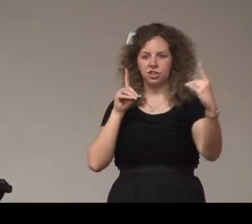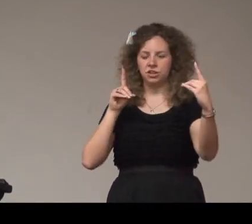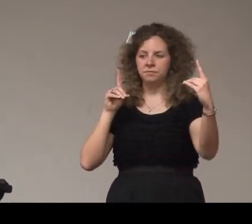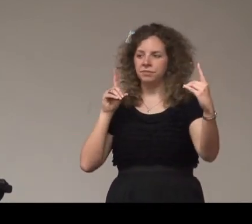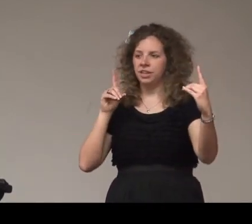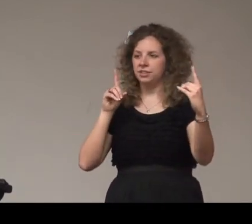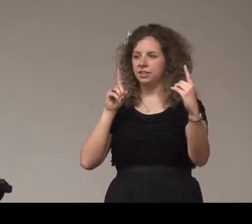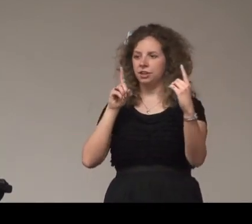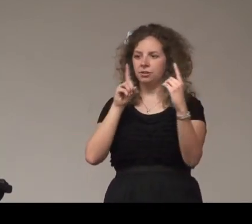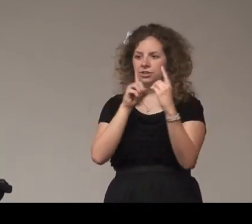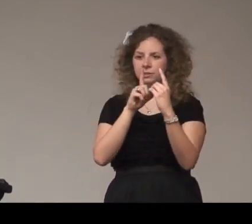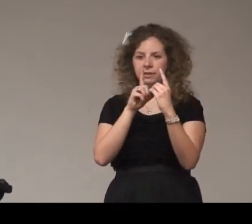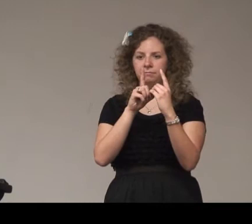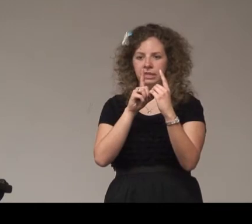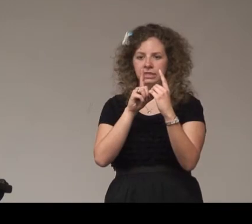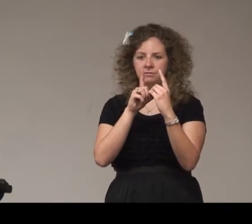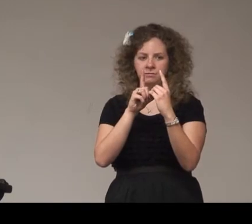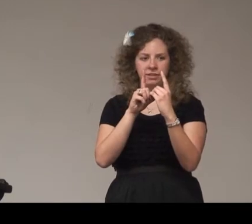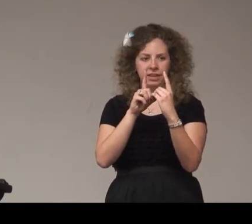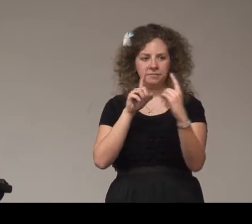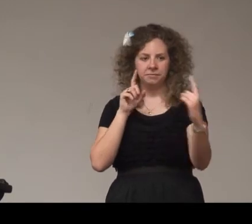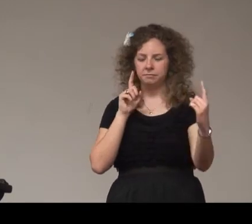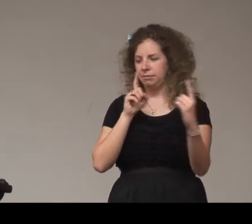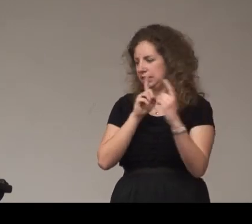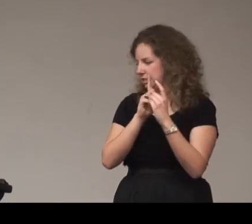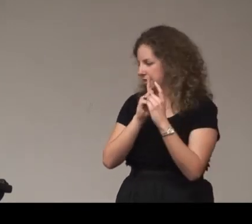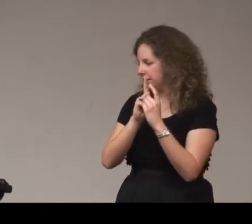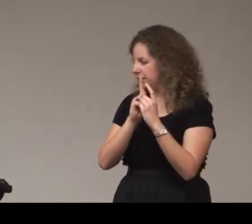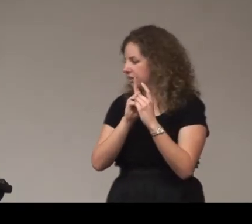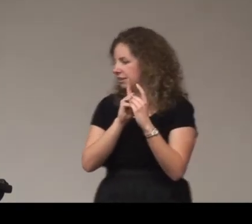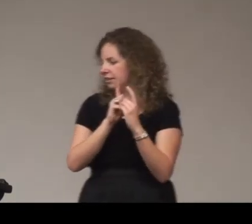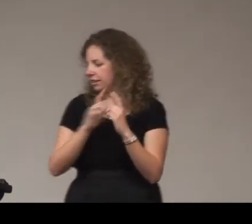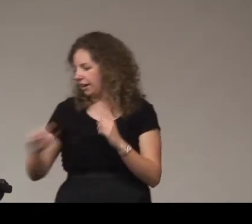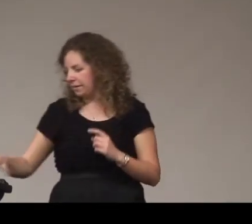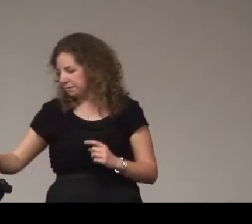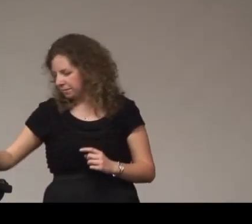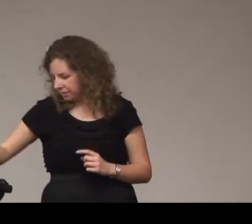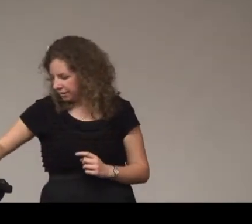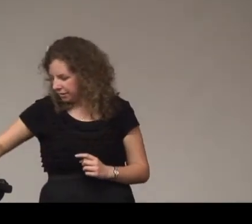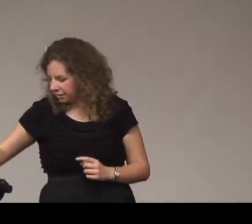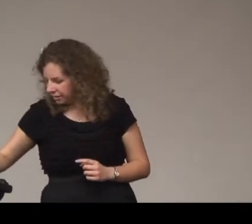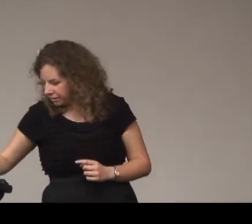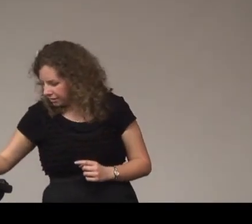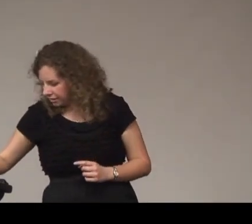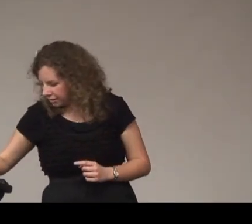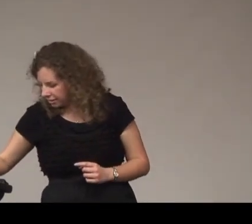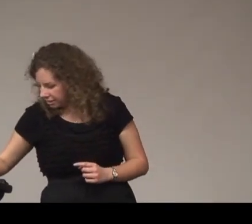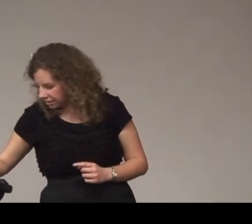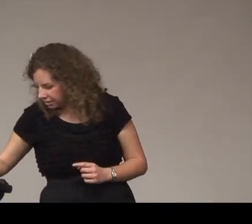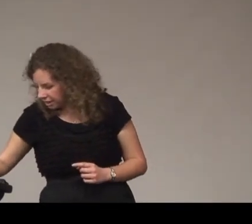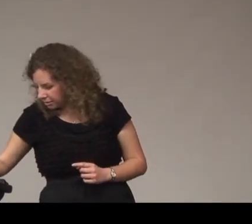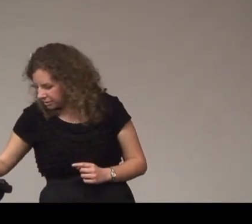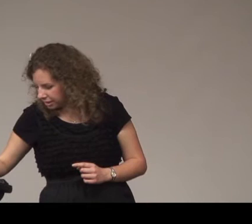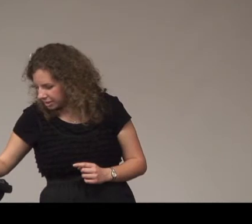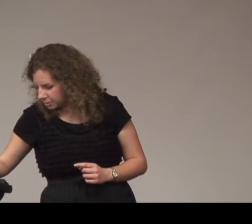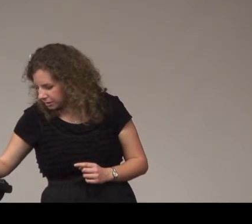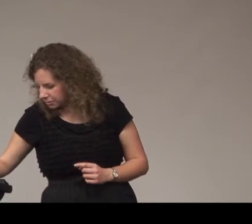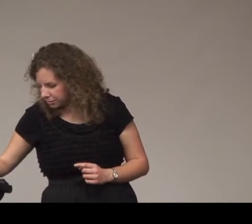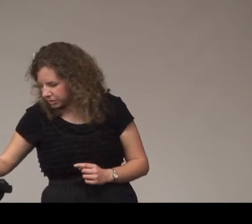other, and they go in this way, okay? Okay? I think that was the last one.